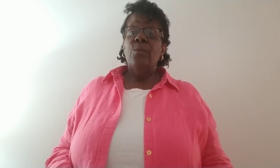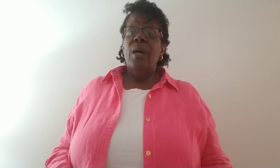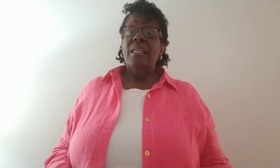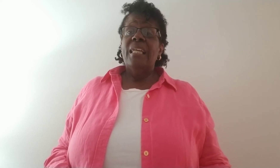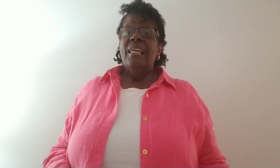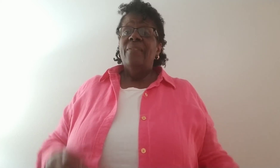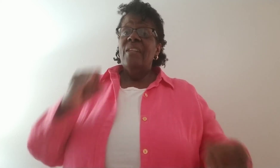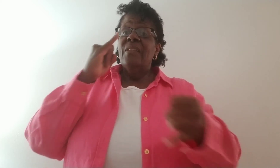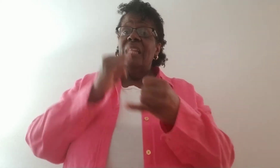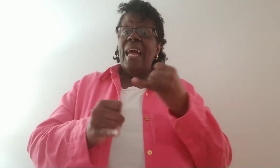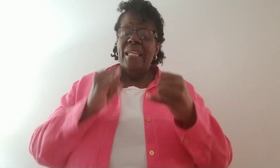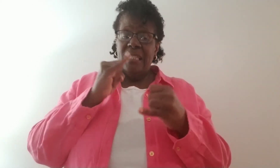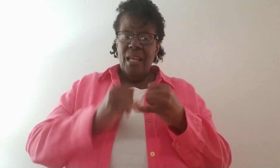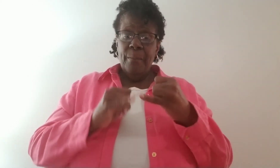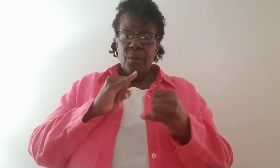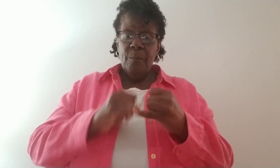175,631. Then the last number,